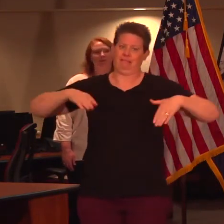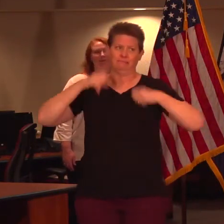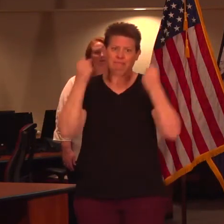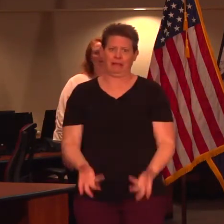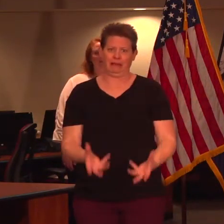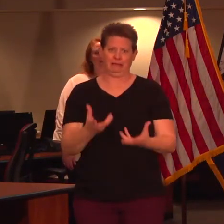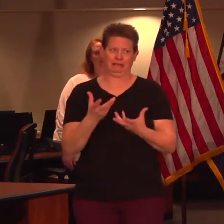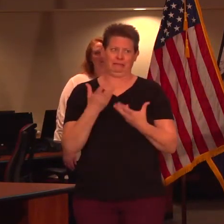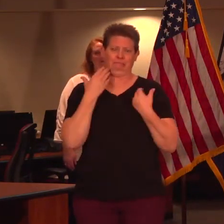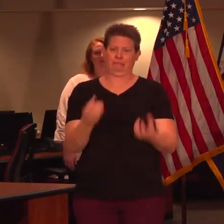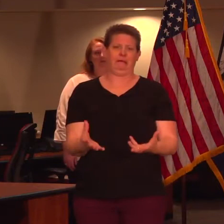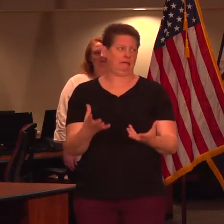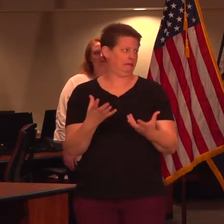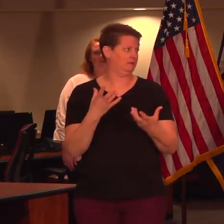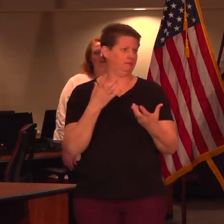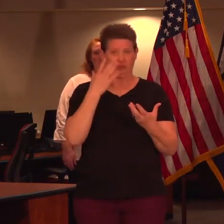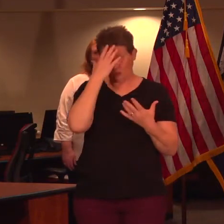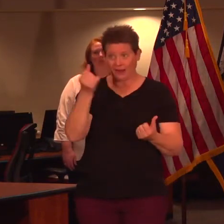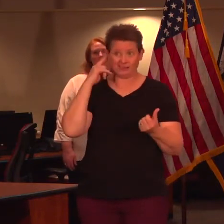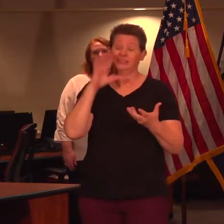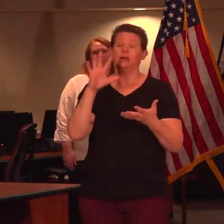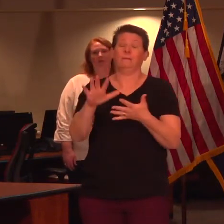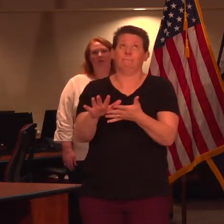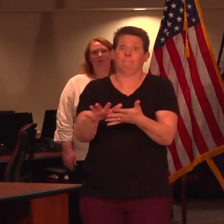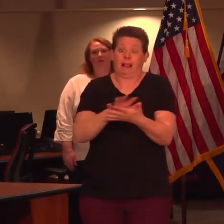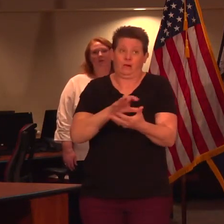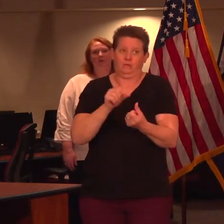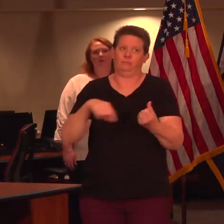them. Must have been because they tore these places up.